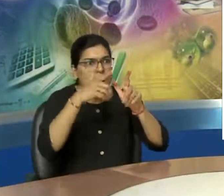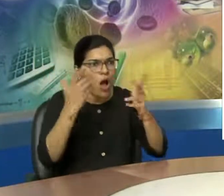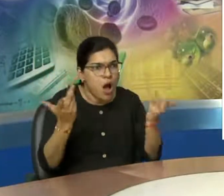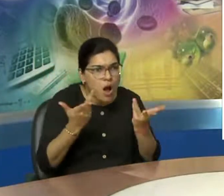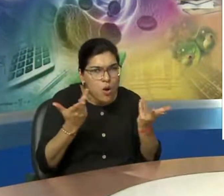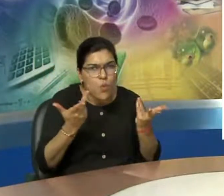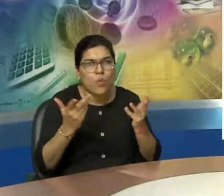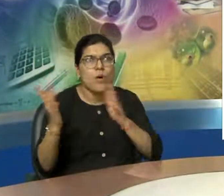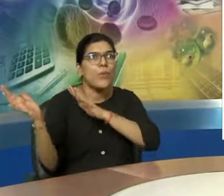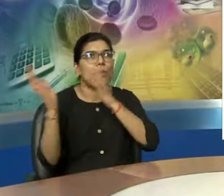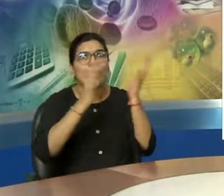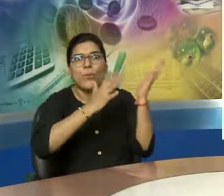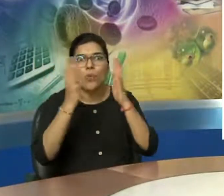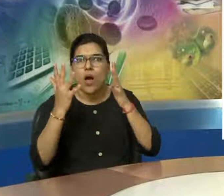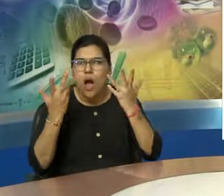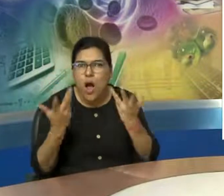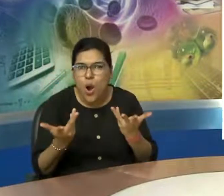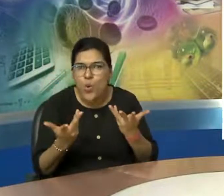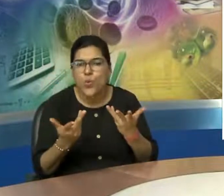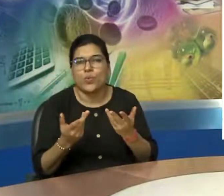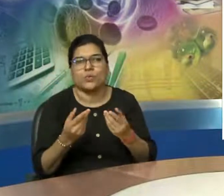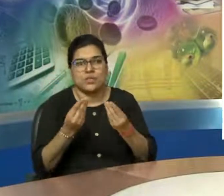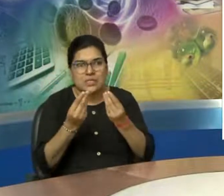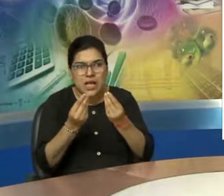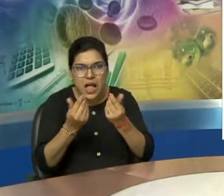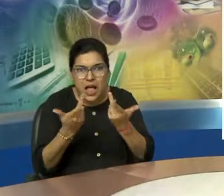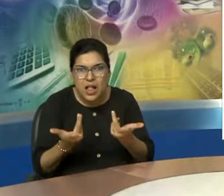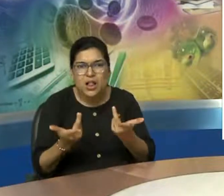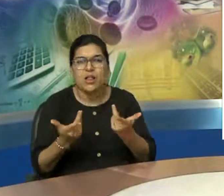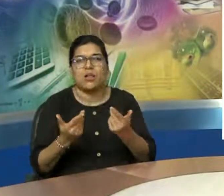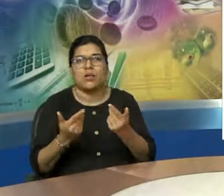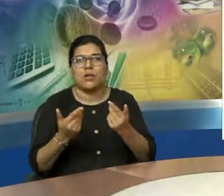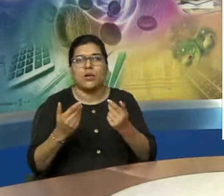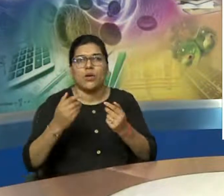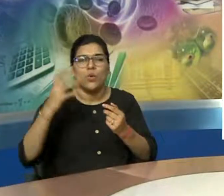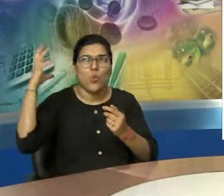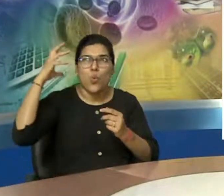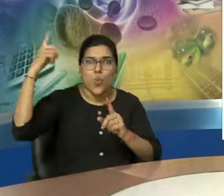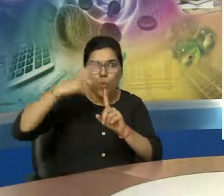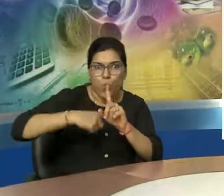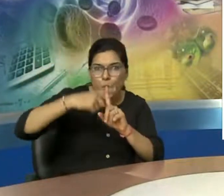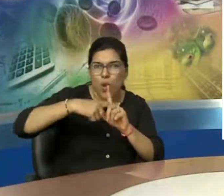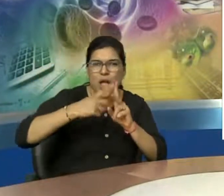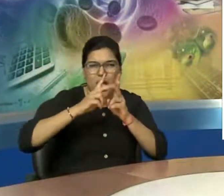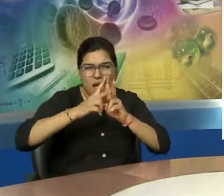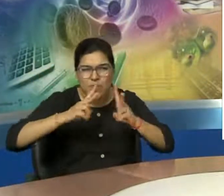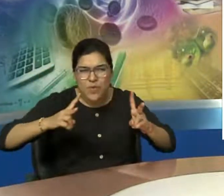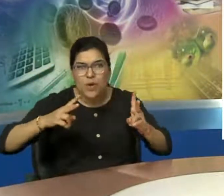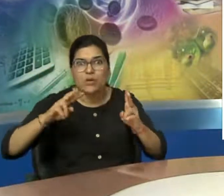These are the inside structure of the earth.